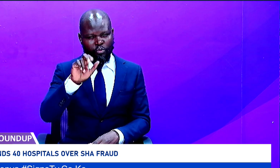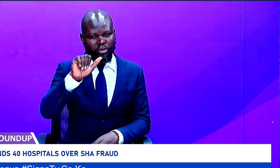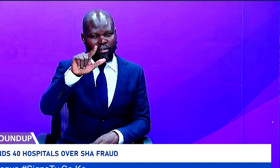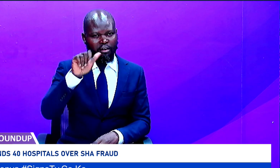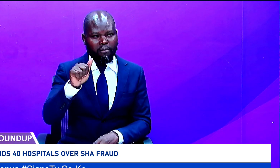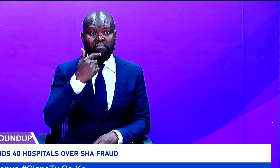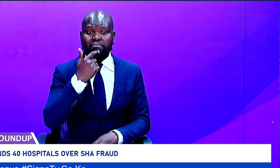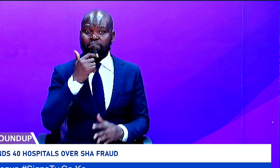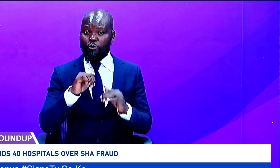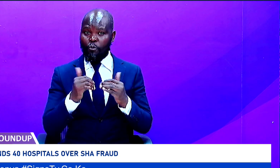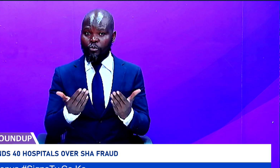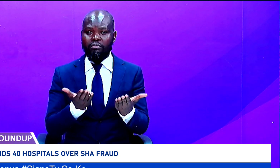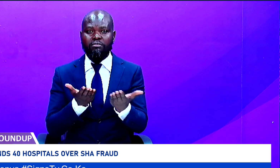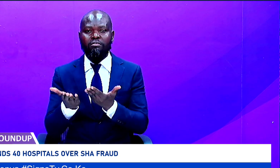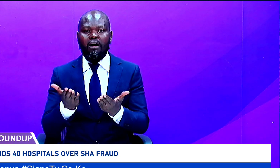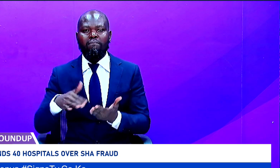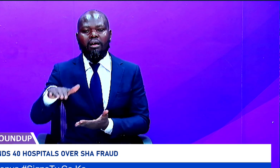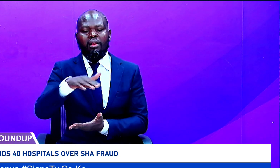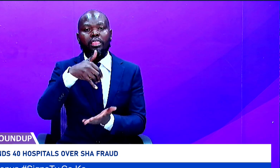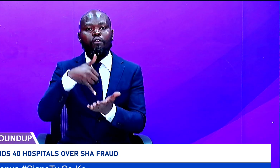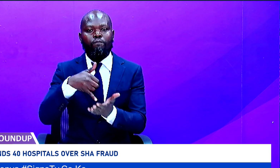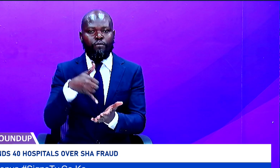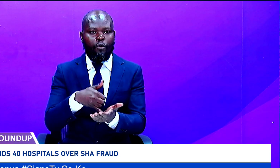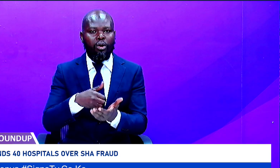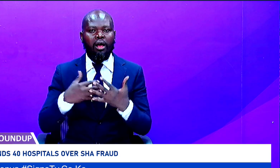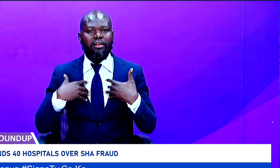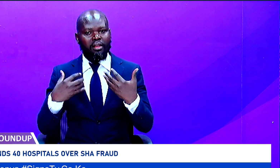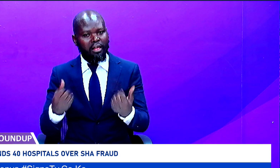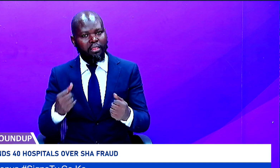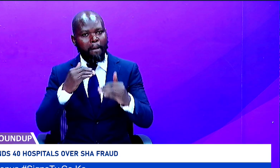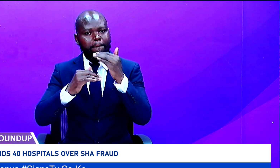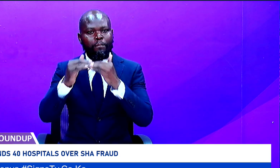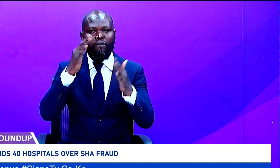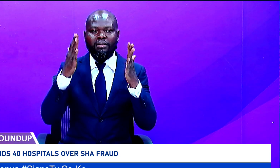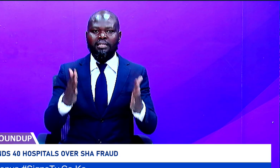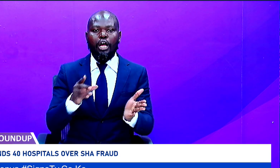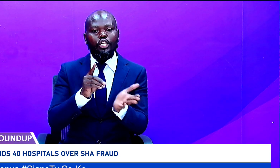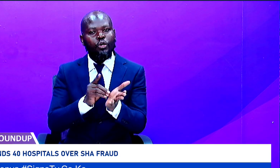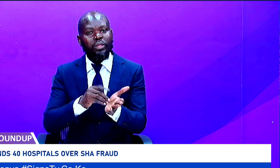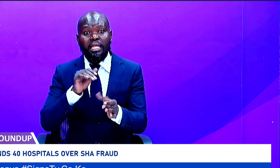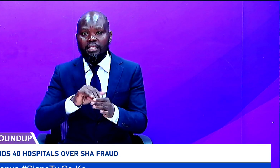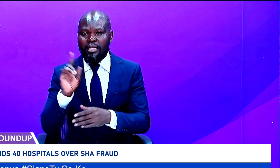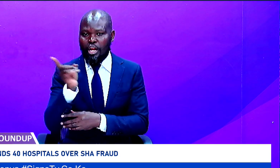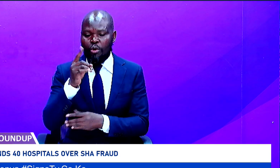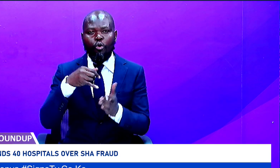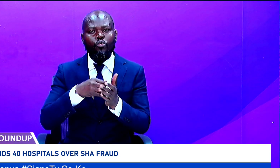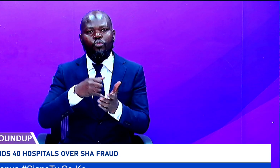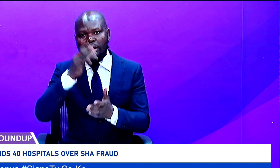surcharged for the money lost. Duale revealed that several health professions, including 8 doctors in Nairobi, Bungoma, and